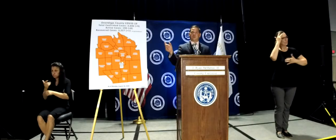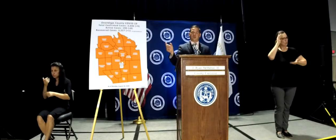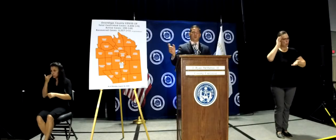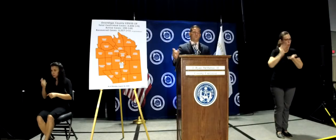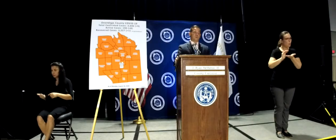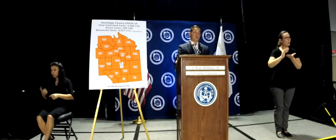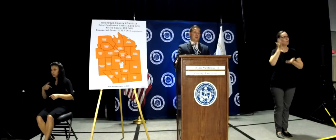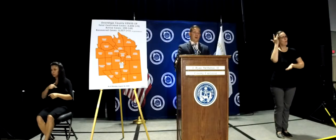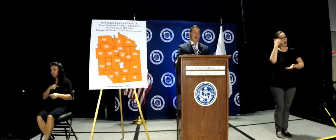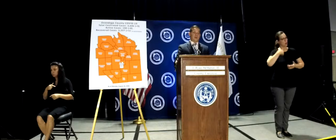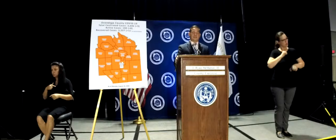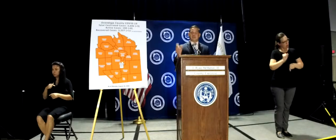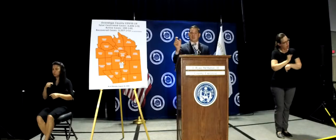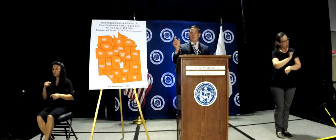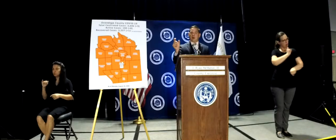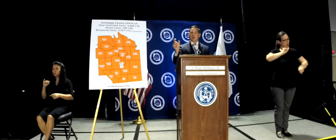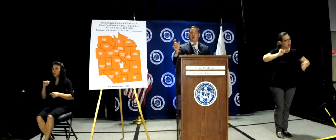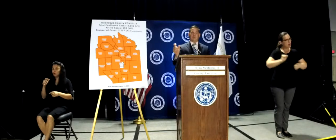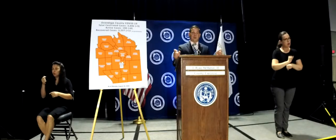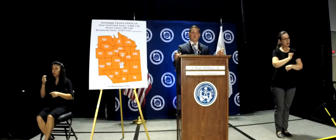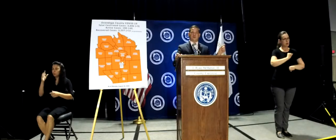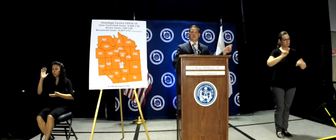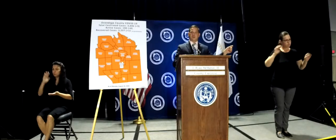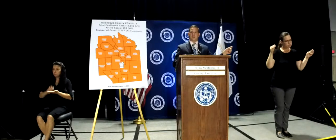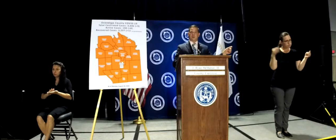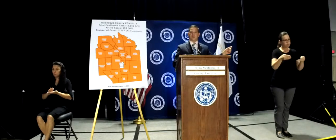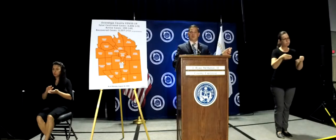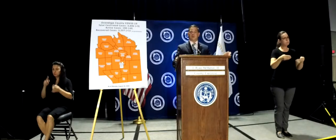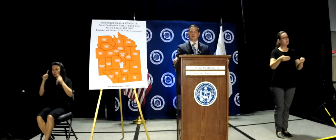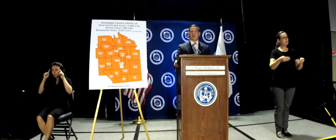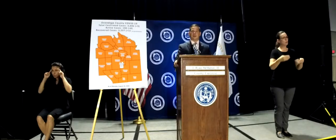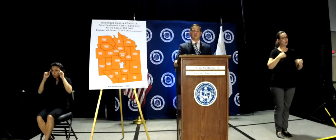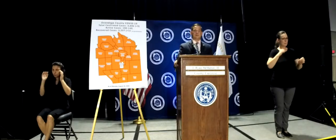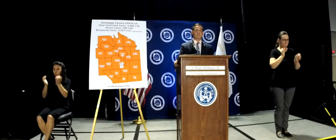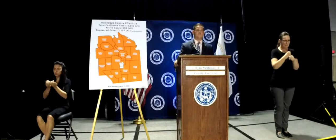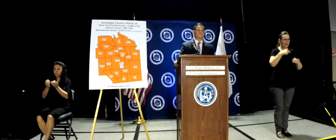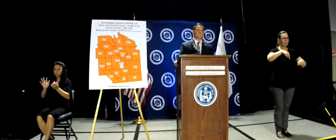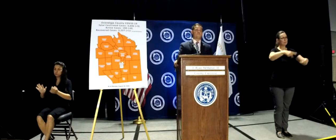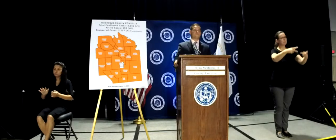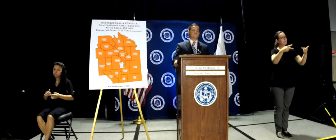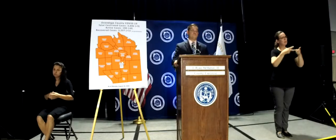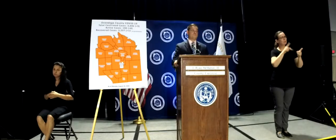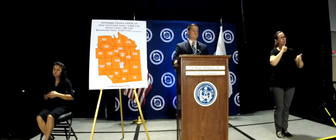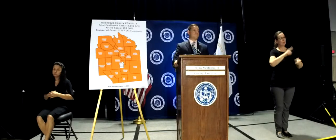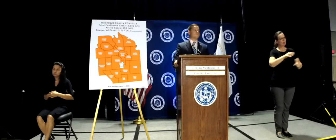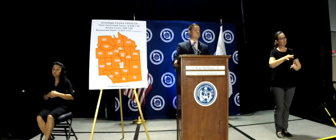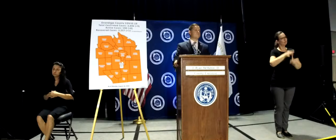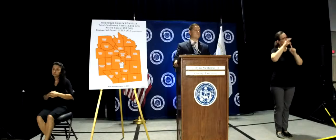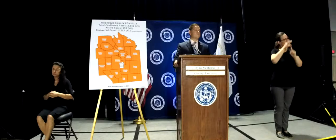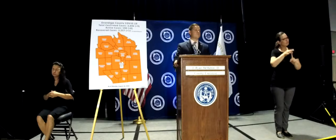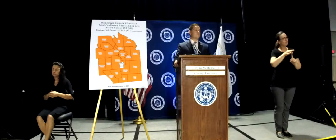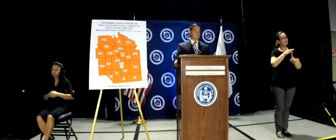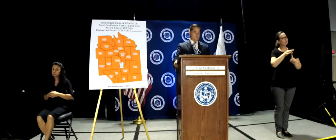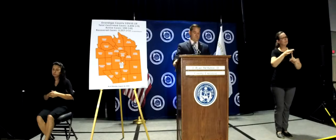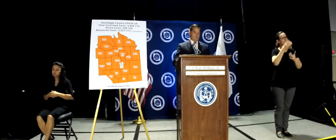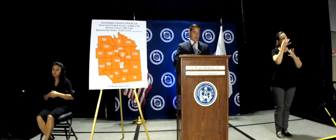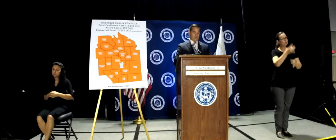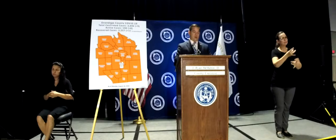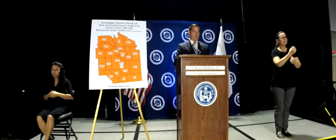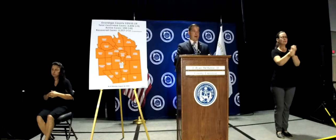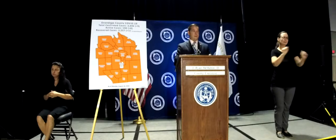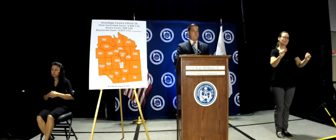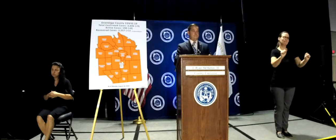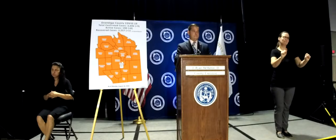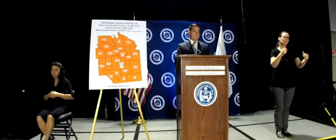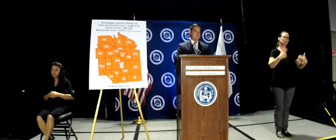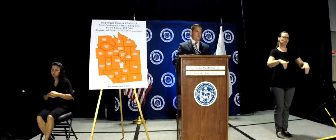unique and special. That's the same argument I'm making for some of these other industries on the sidelines. Do you have an update on that Amazon plant?